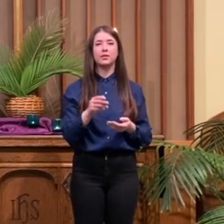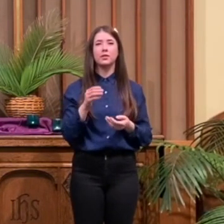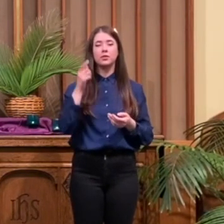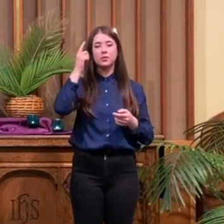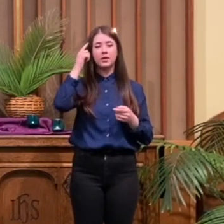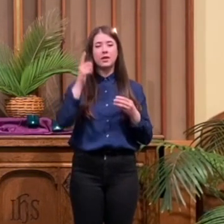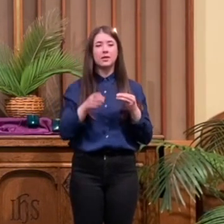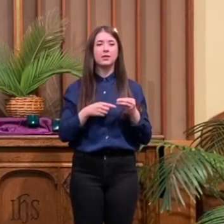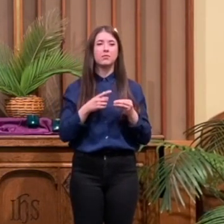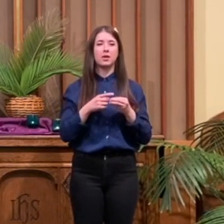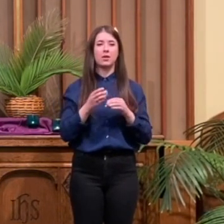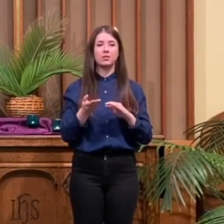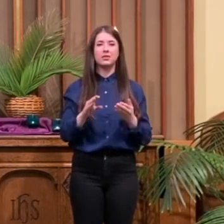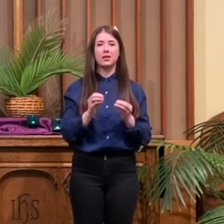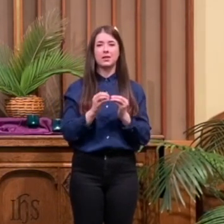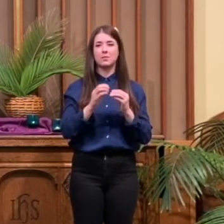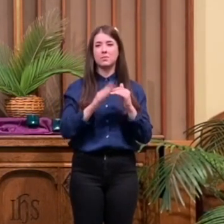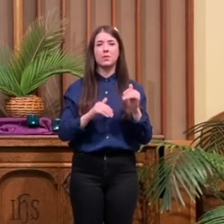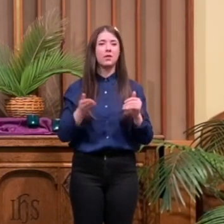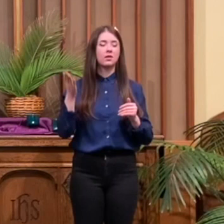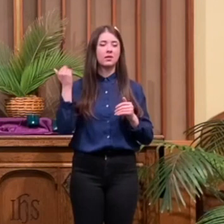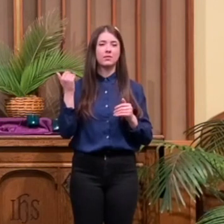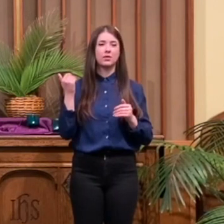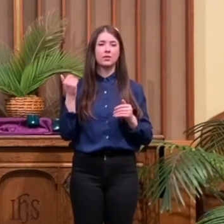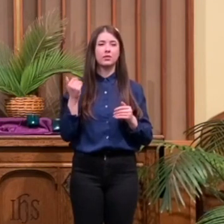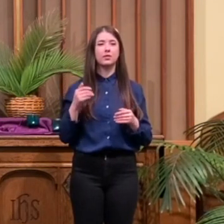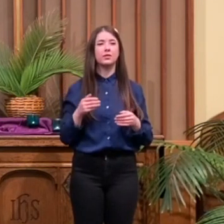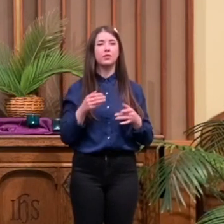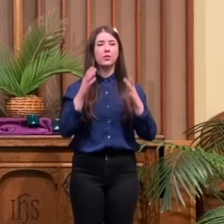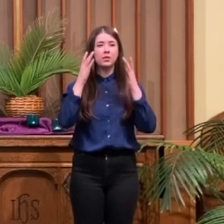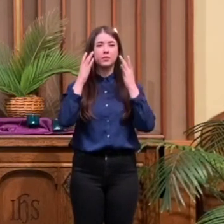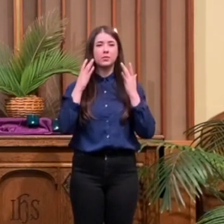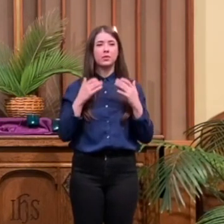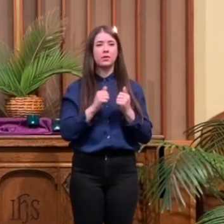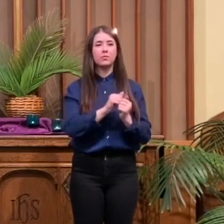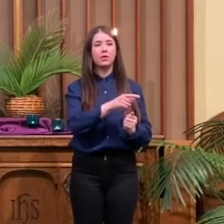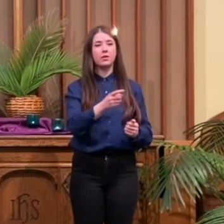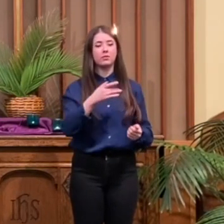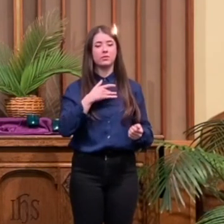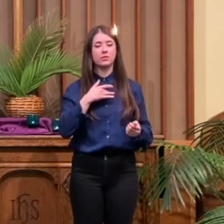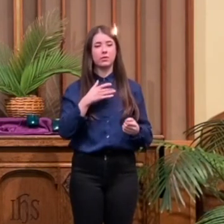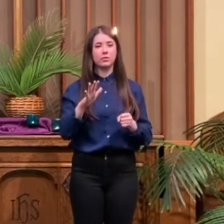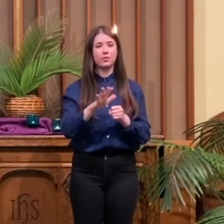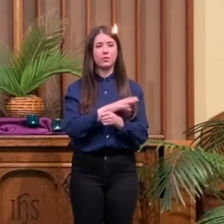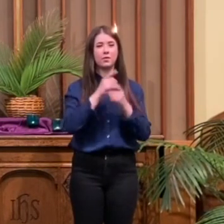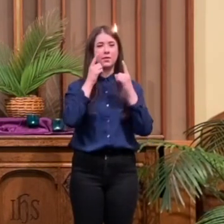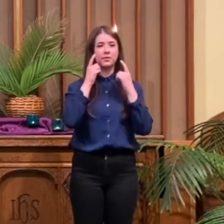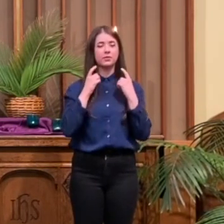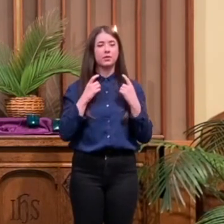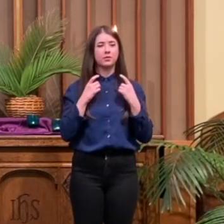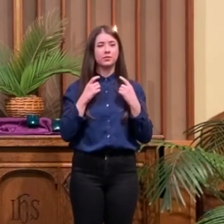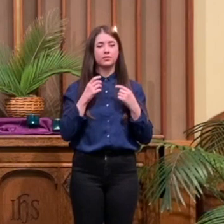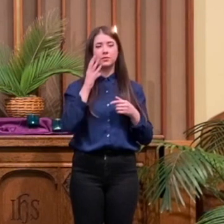than ever. God, we weep with those whose hearts are full of sorrow, for the ones who have